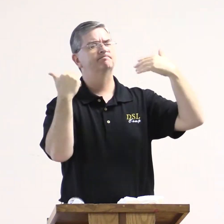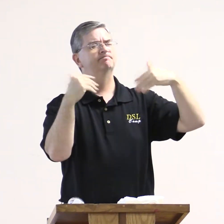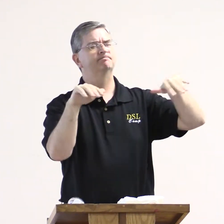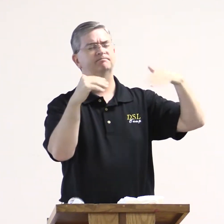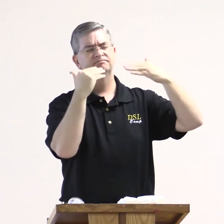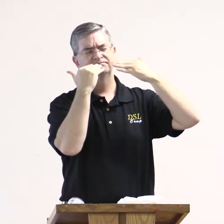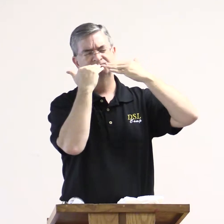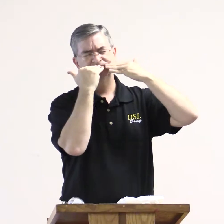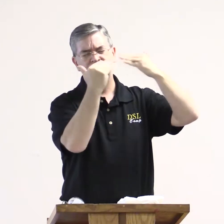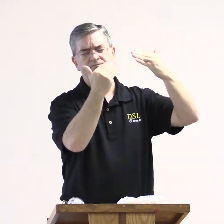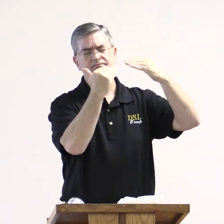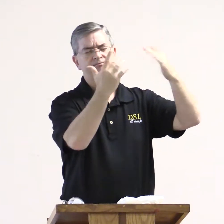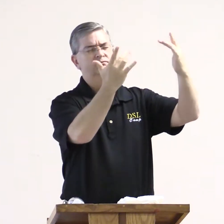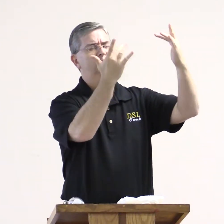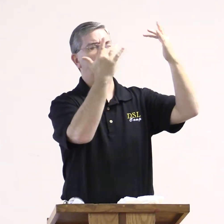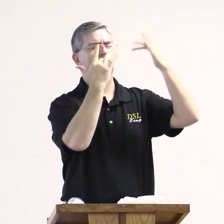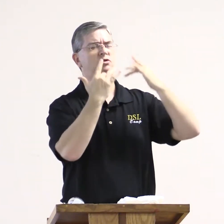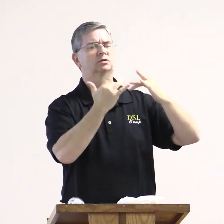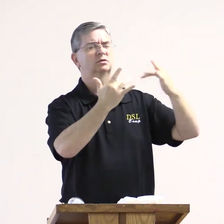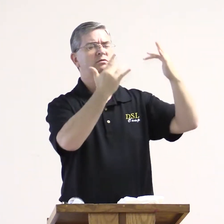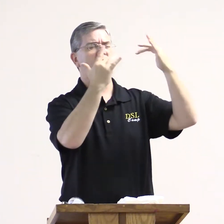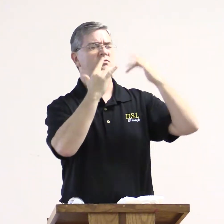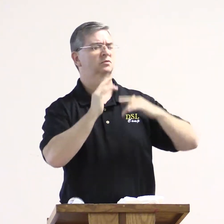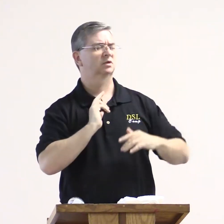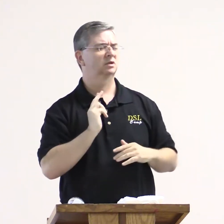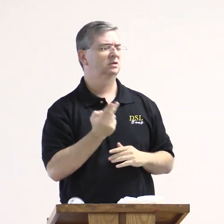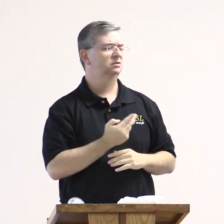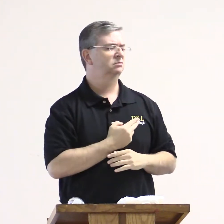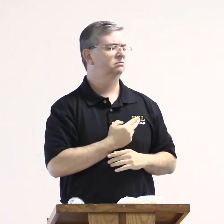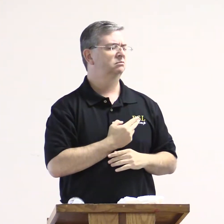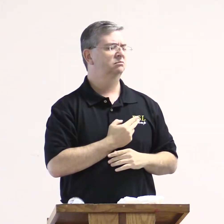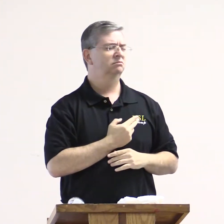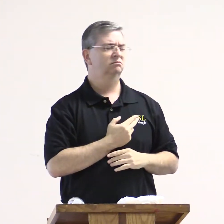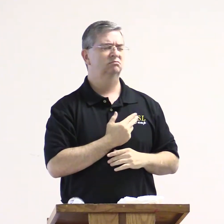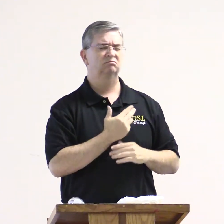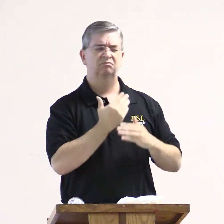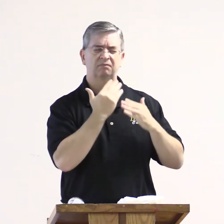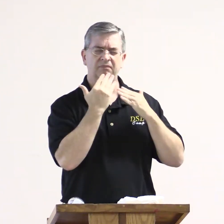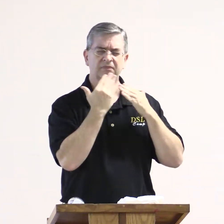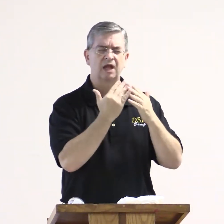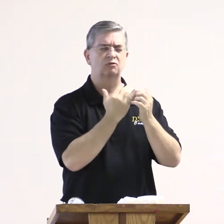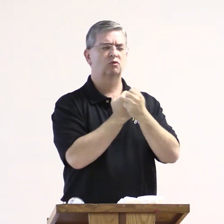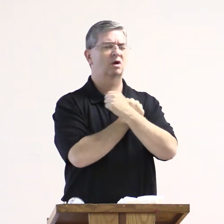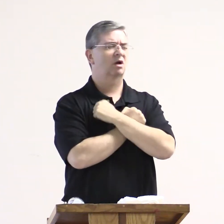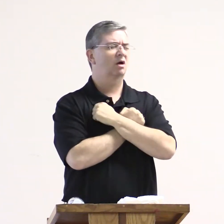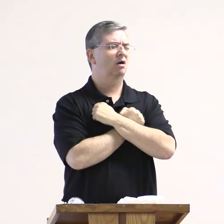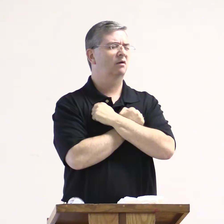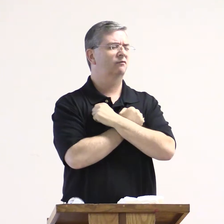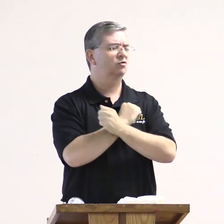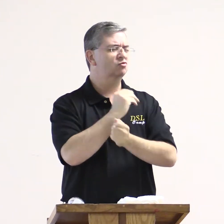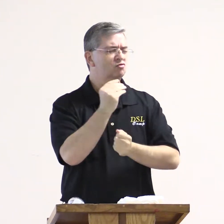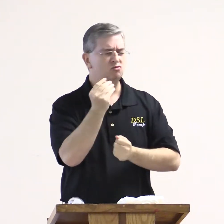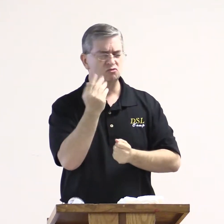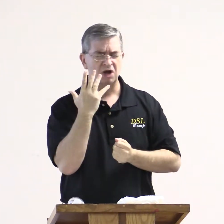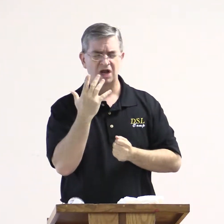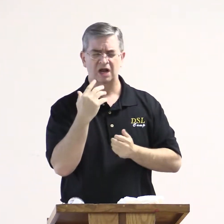Father in heaven, we thank you for your mercy that you show us. We thank you for your love.